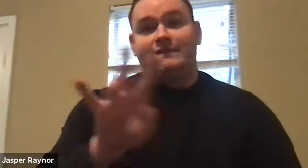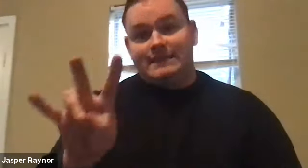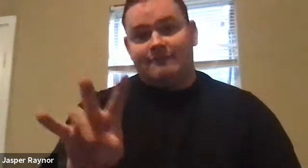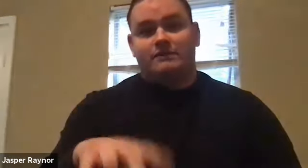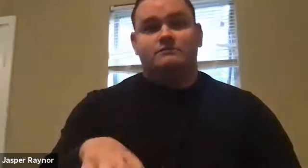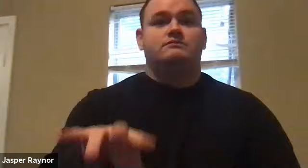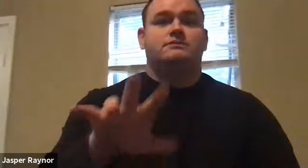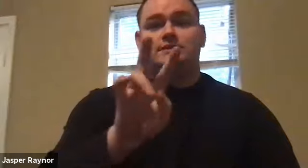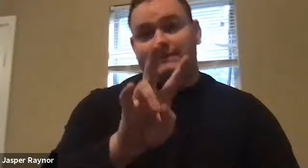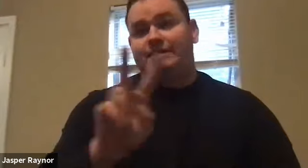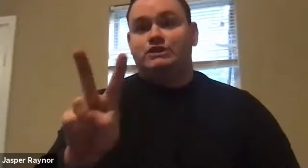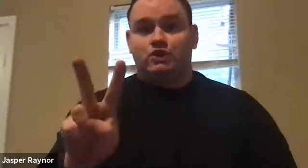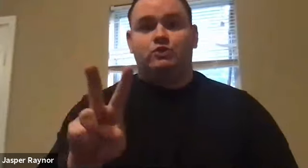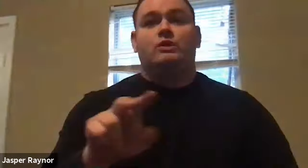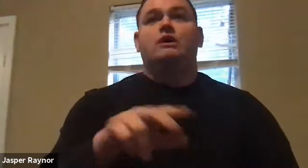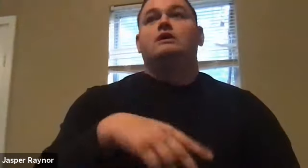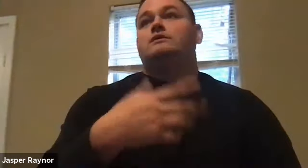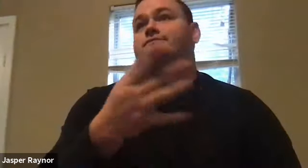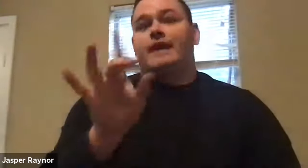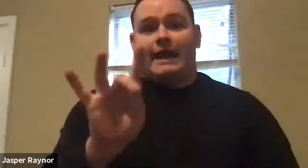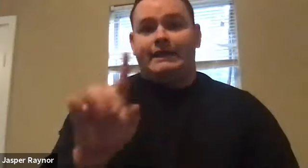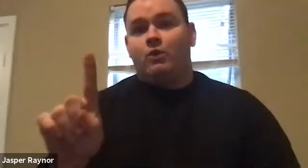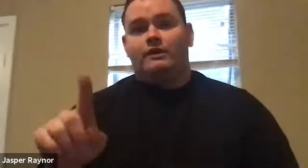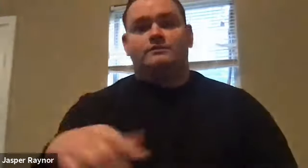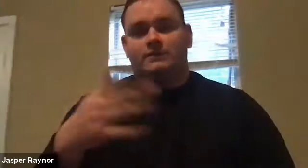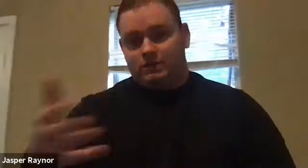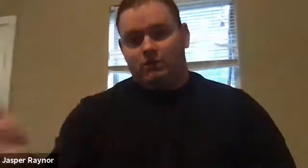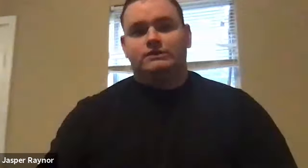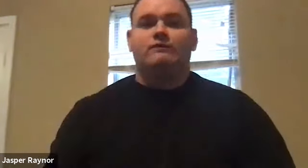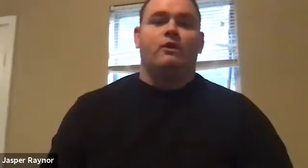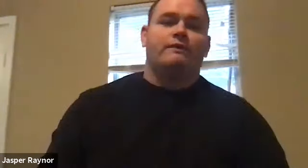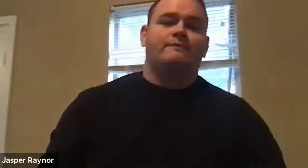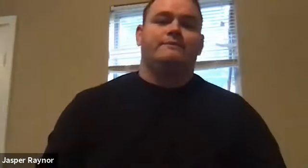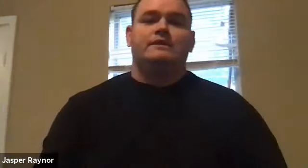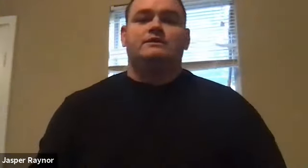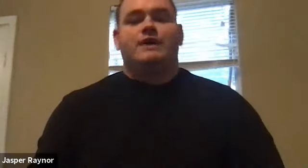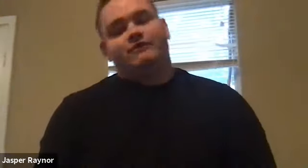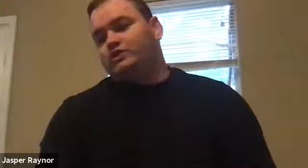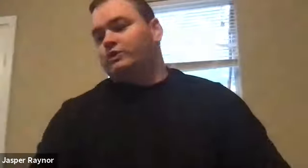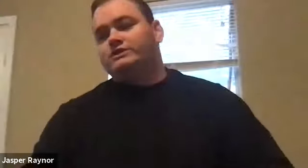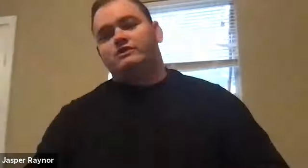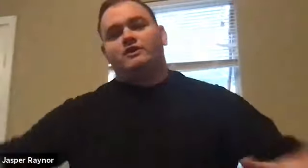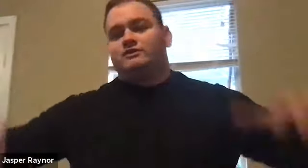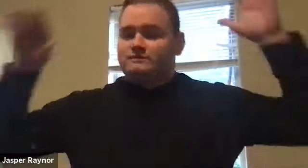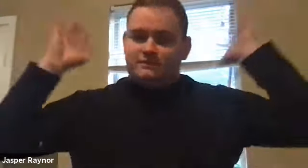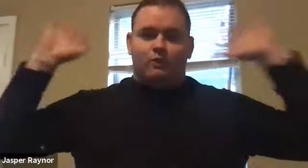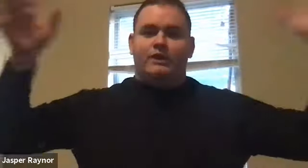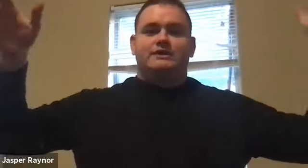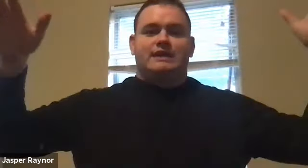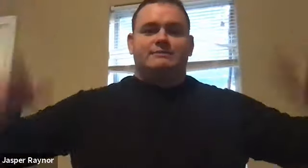57, 72, 81, and so on and so forth. So after your 20s are over, the weirdness stops.